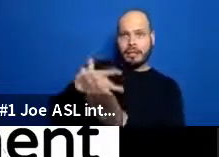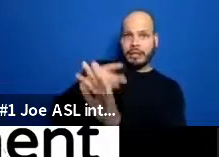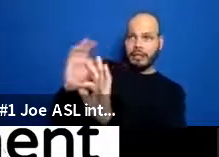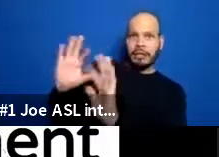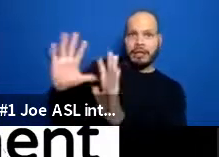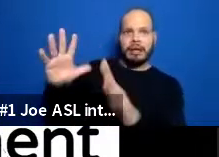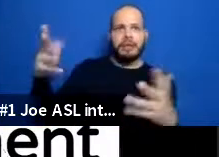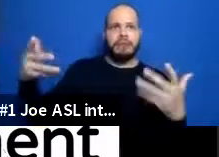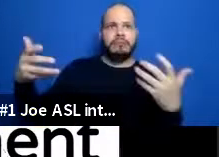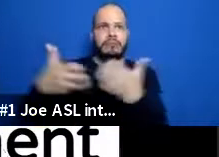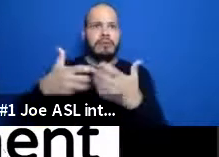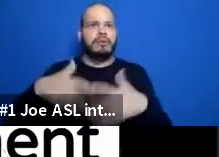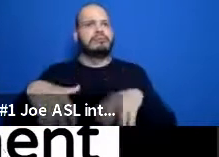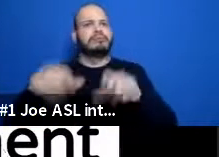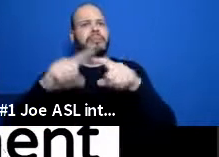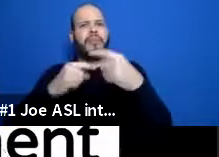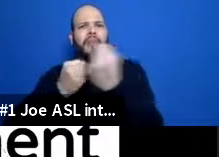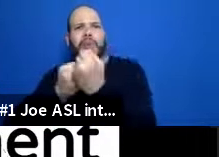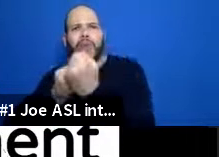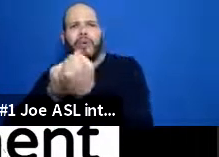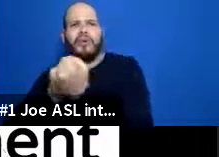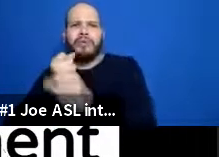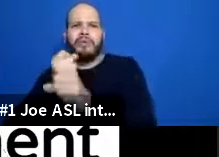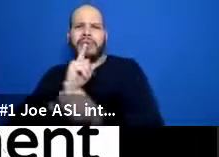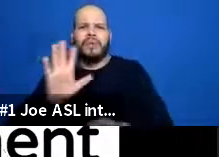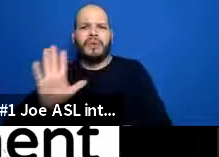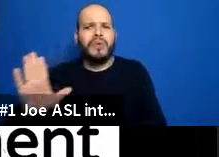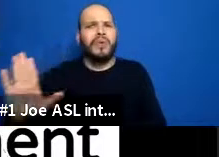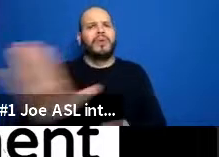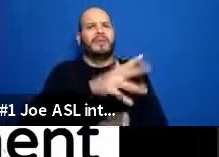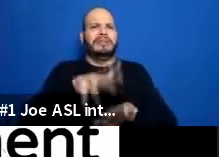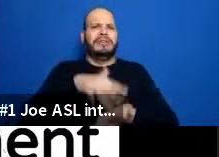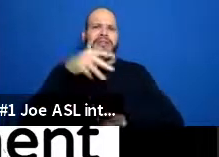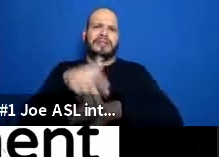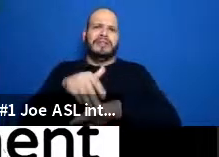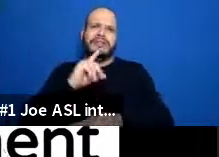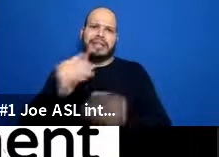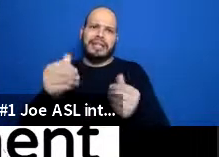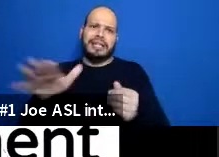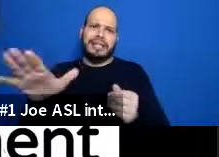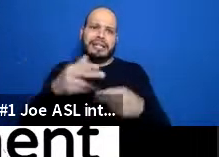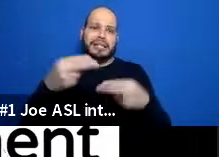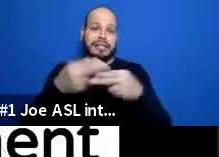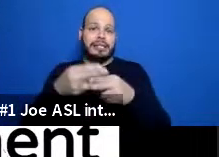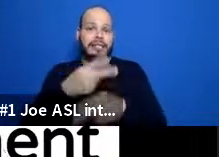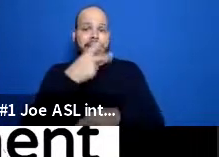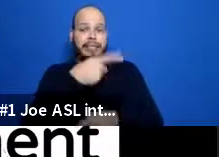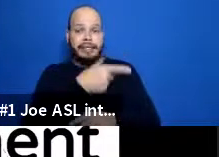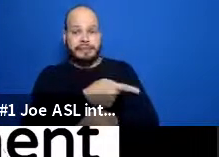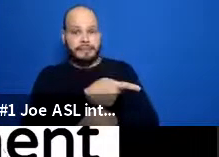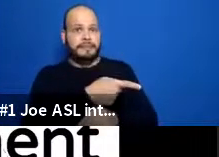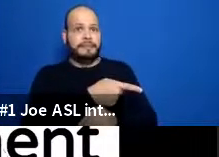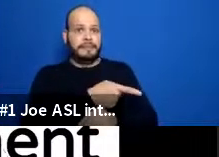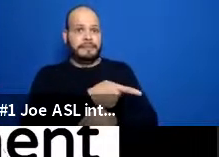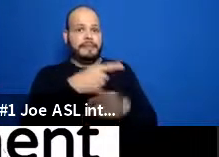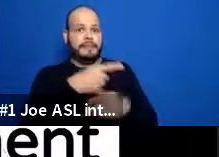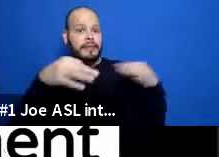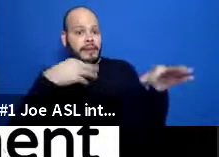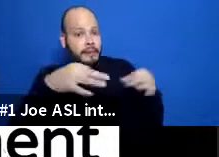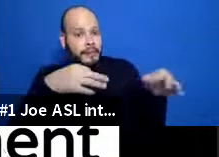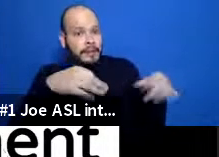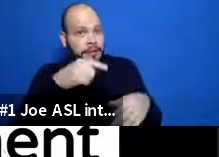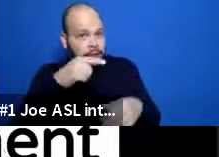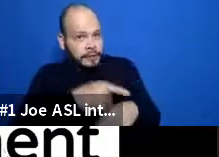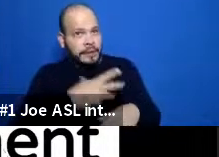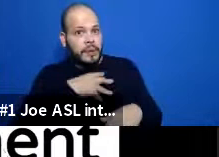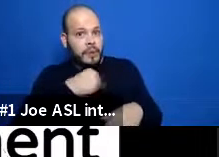are. The slide that we have up is white with the outline of a world map in gray. The